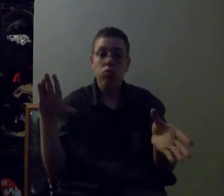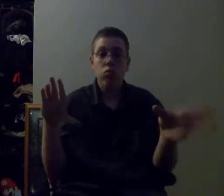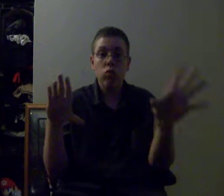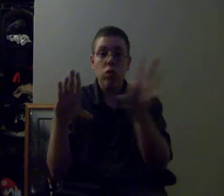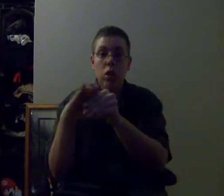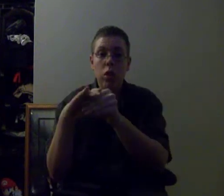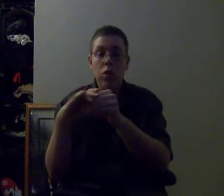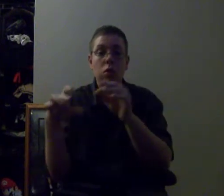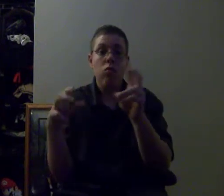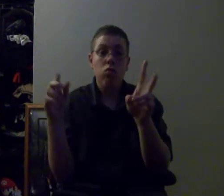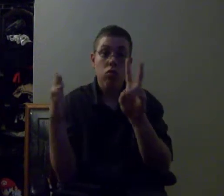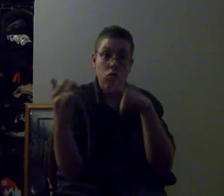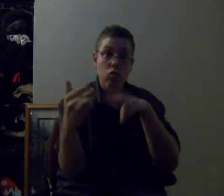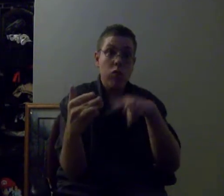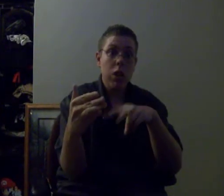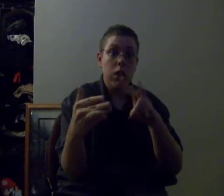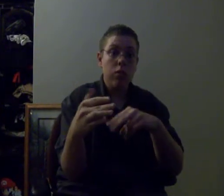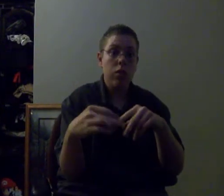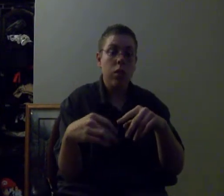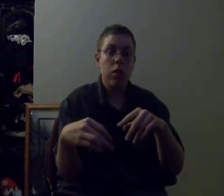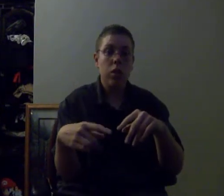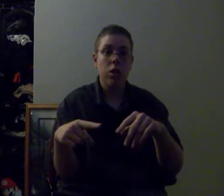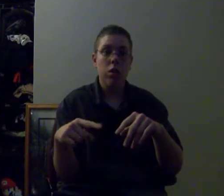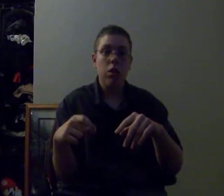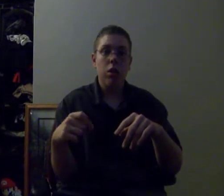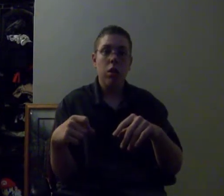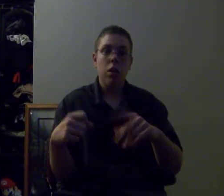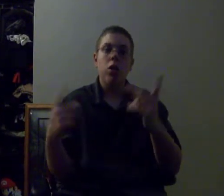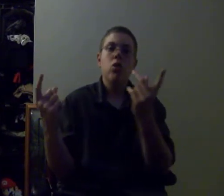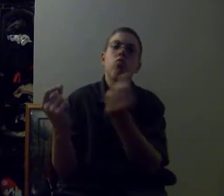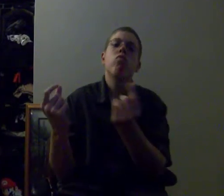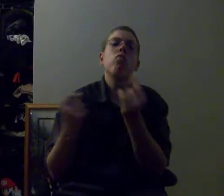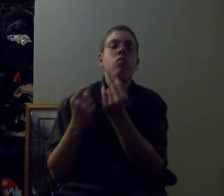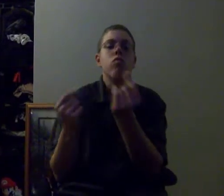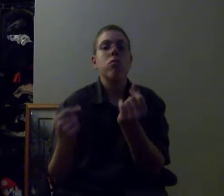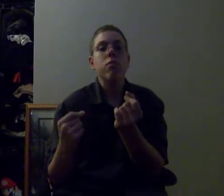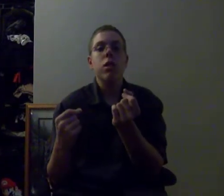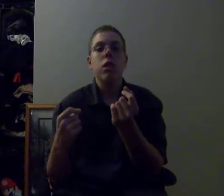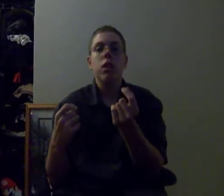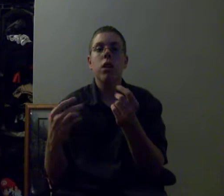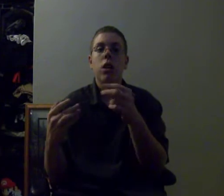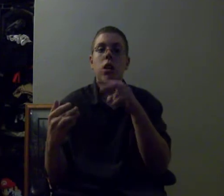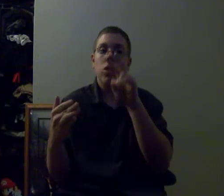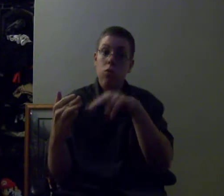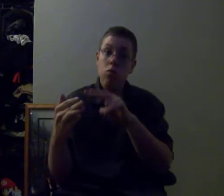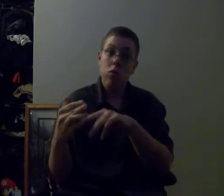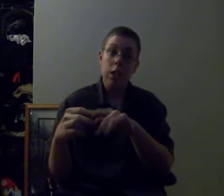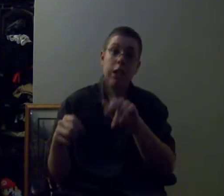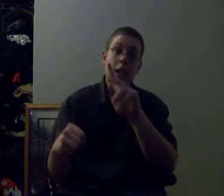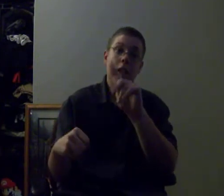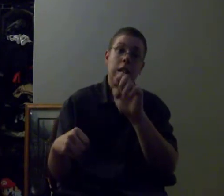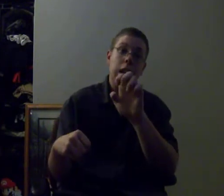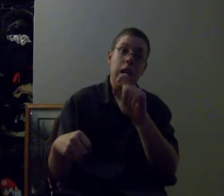our textbook, our regular reading skills textbook, and then to go find an article in the library, and I have them